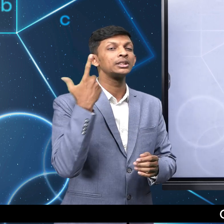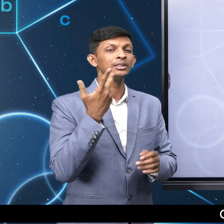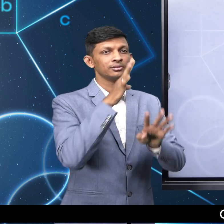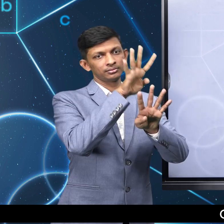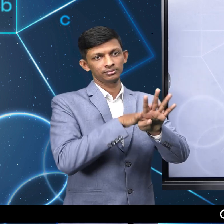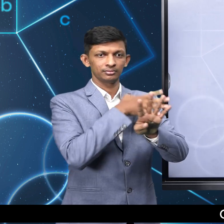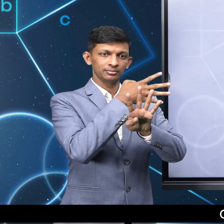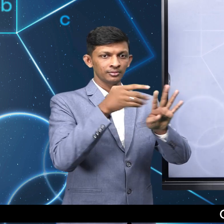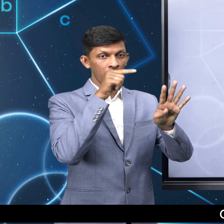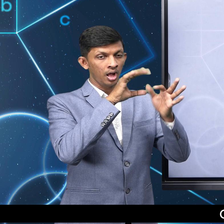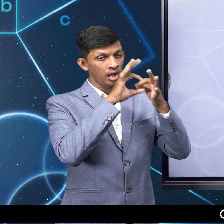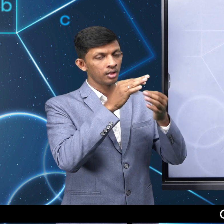Oblique sketch.